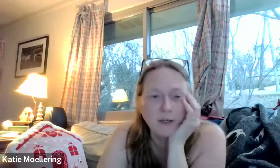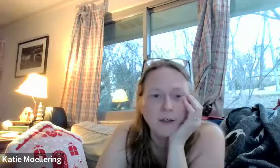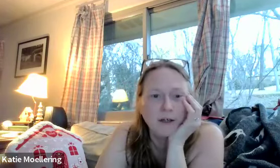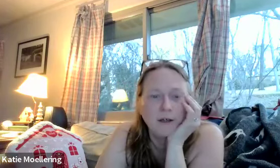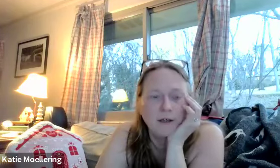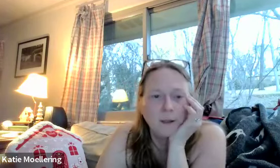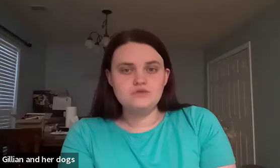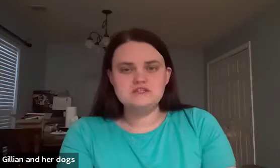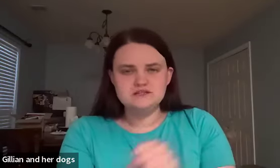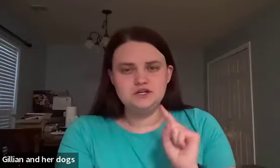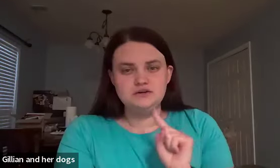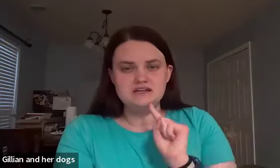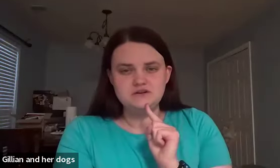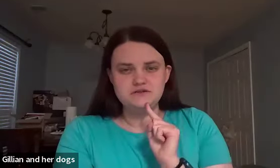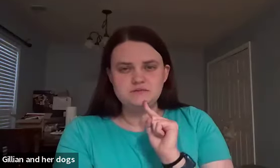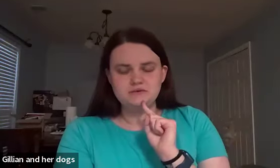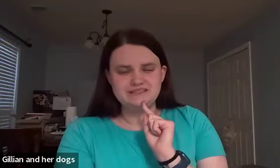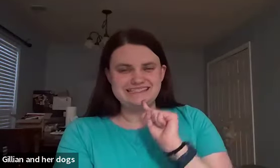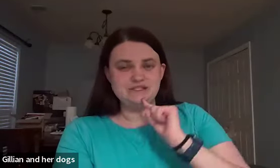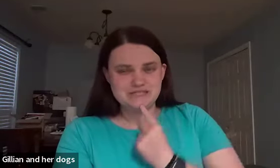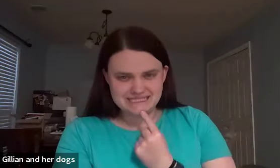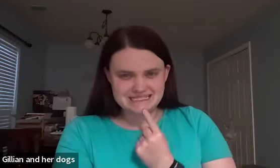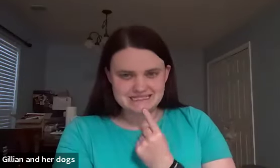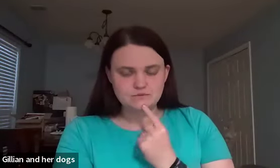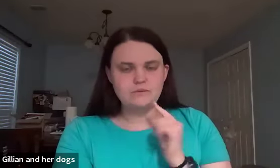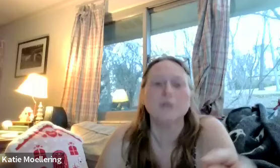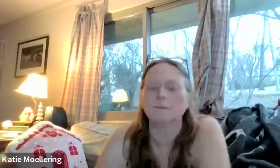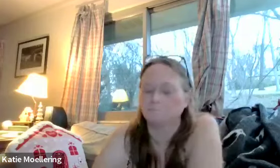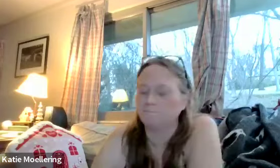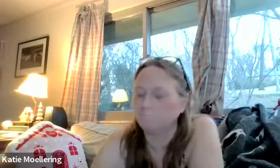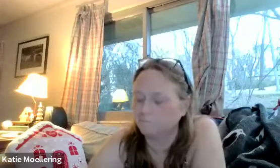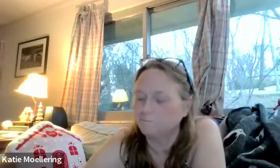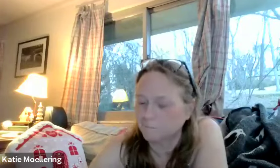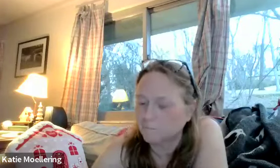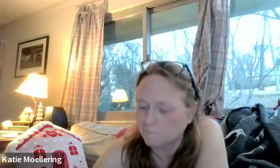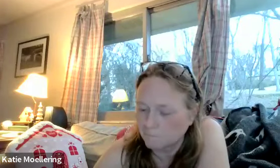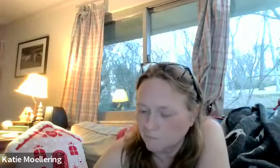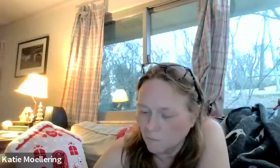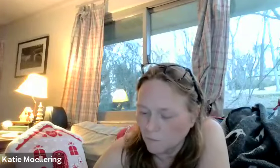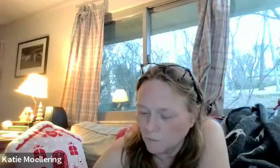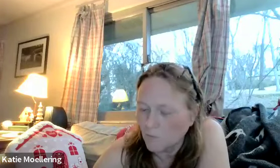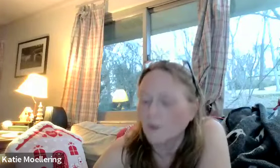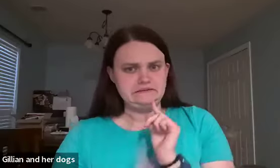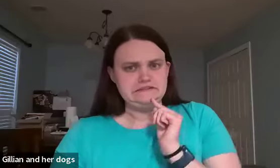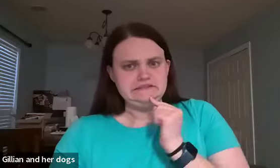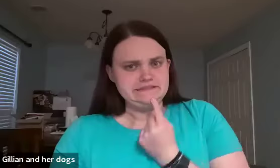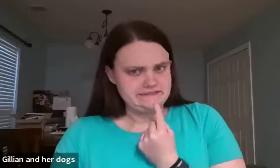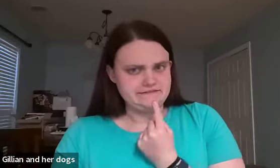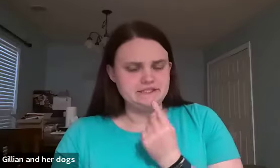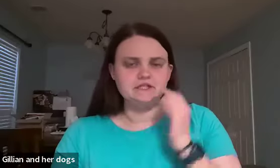severe? So this is where you can do, if you remember serious, Oh, it's yeah. serious. So you can do severe, the weather